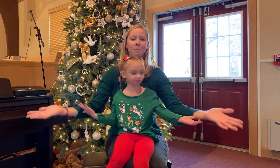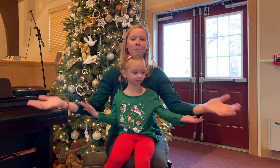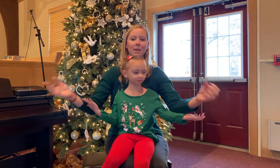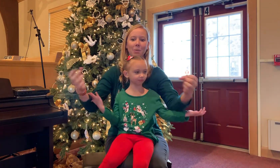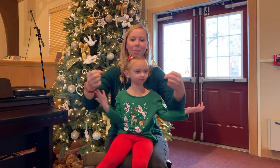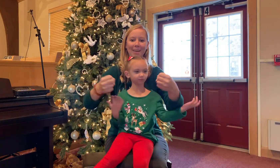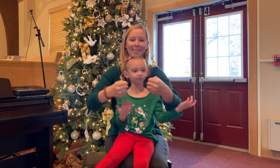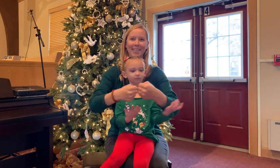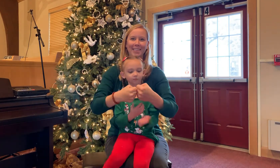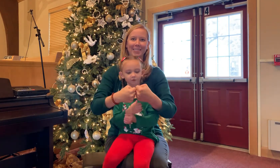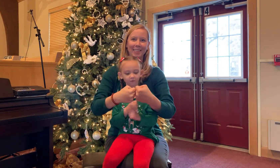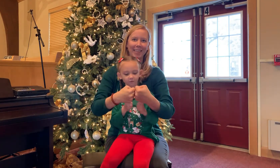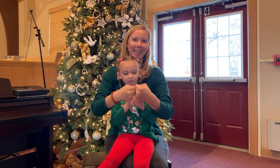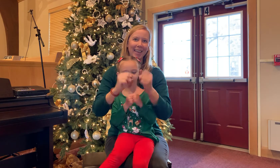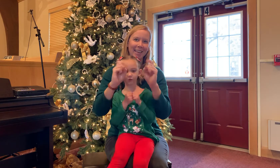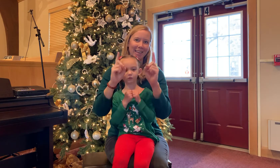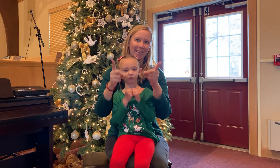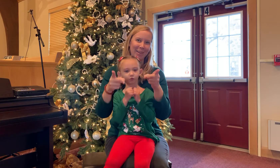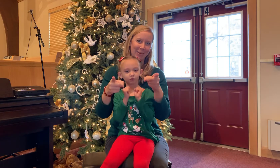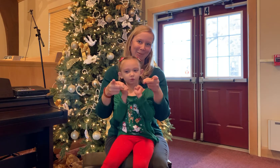be with you.